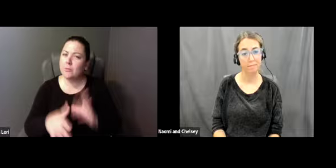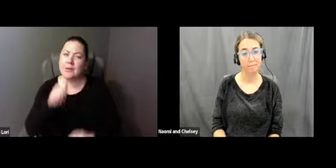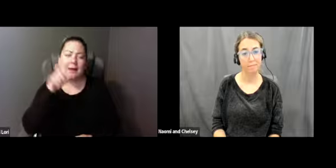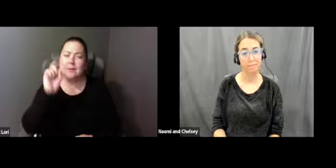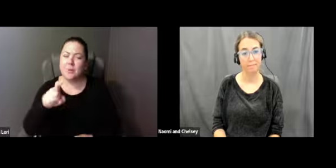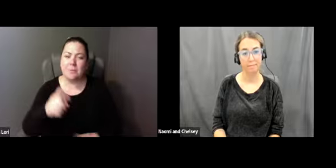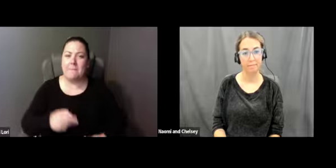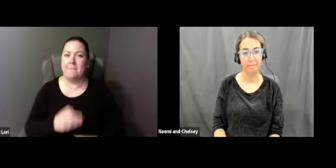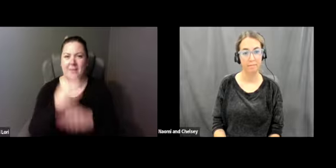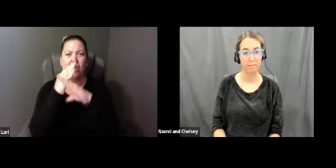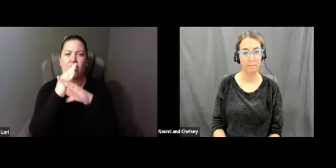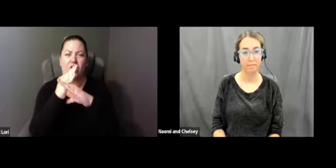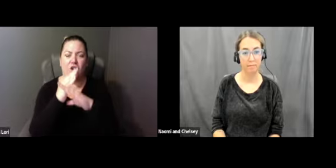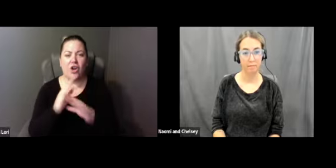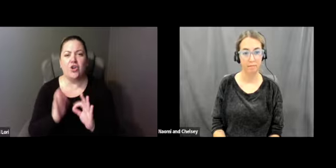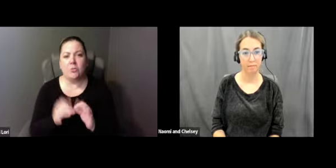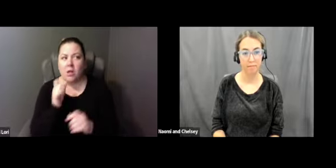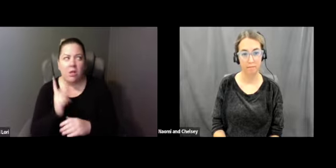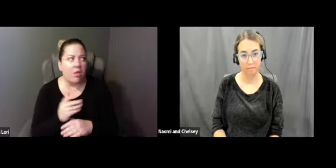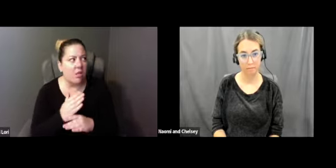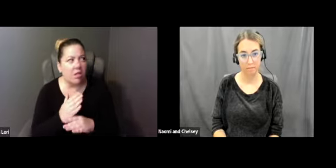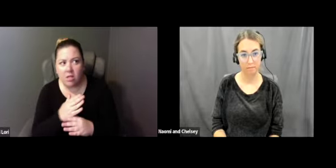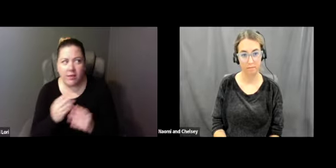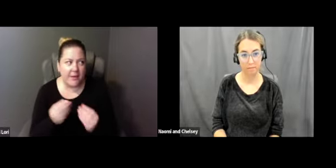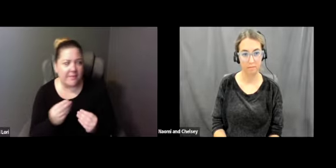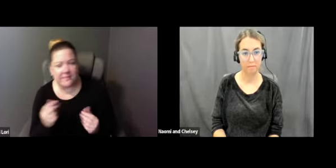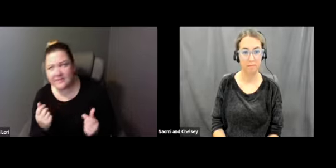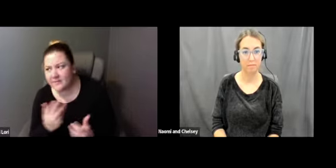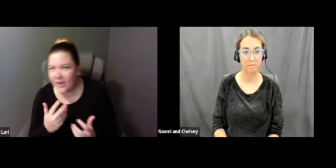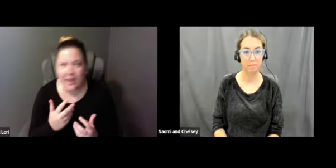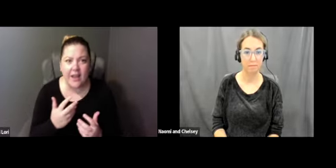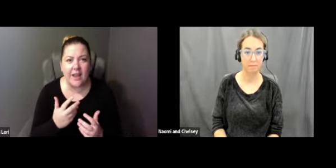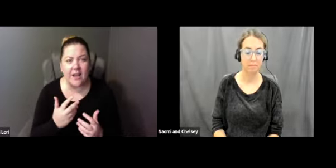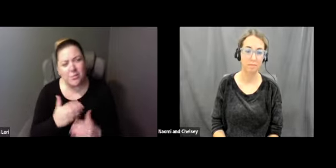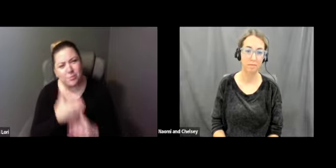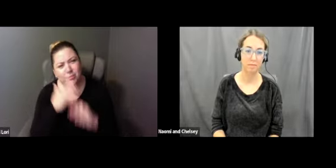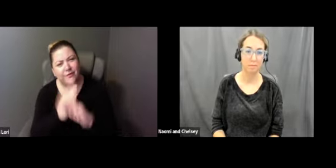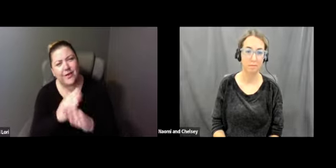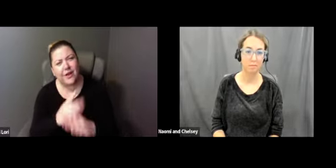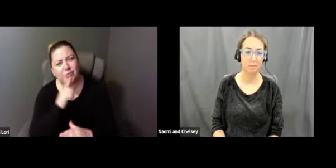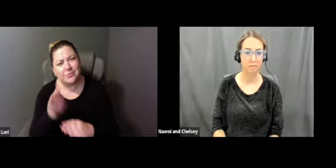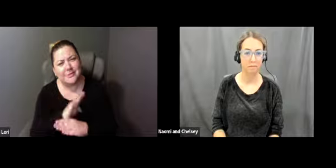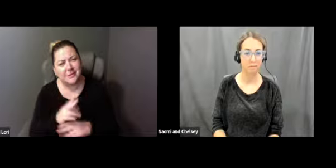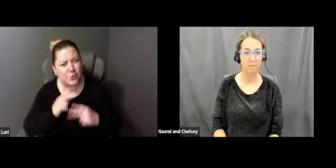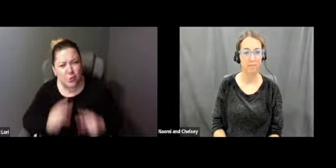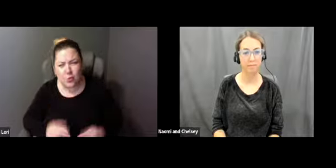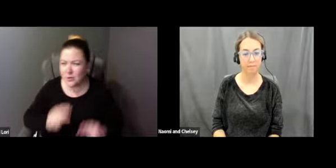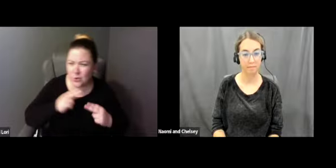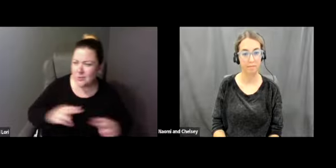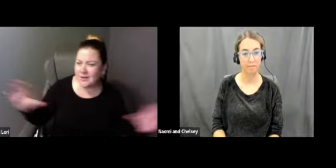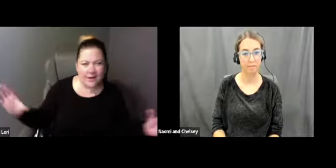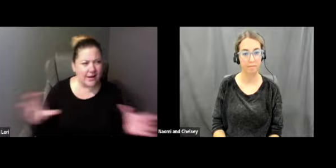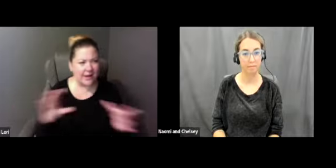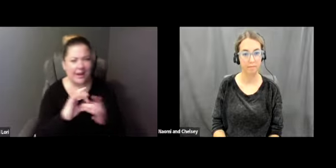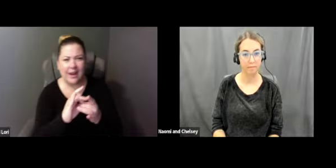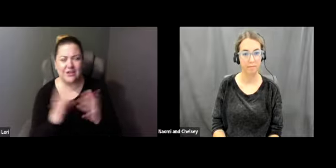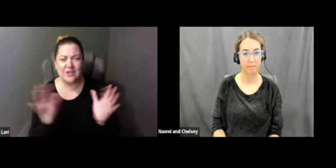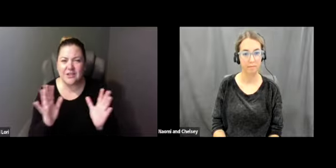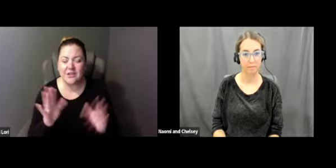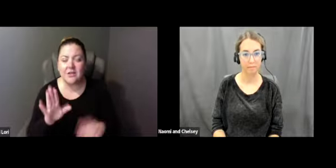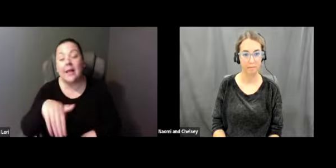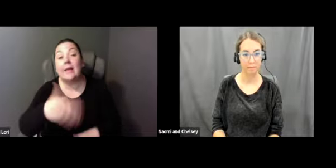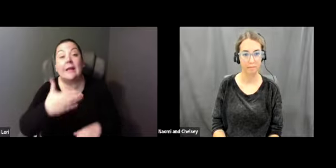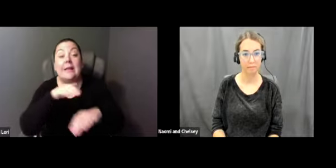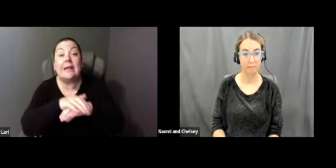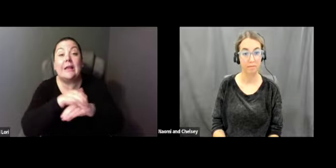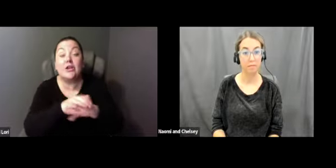from having true communication and human connection. For example, I had noted in English, we don't talk about our emotions,